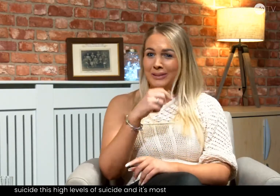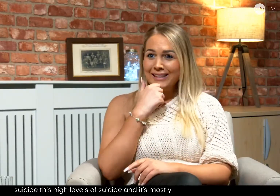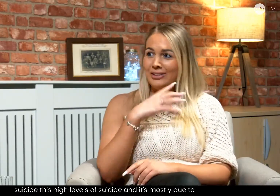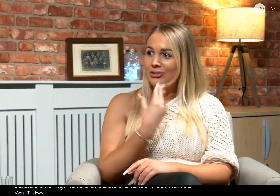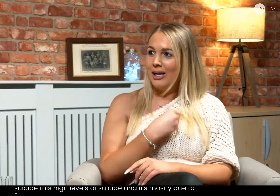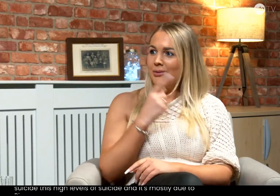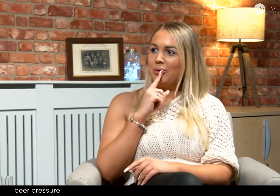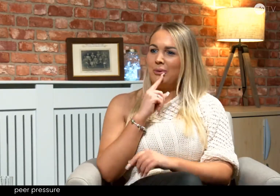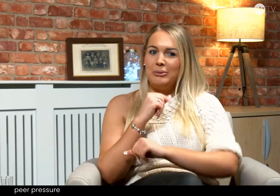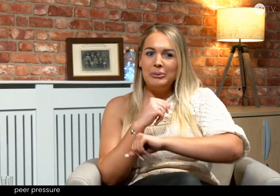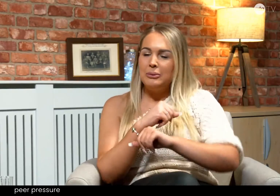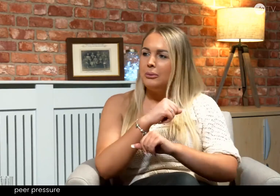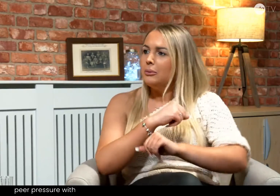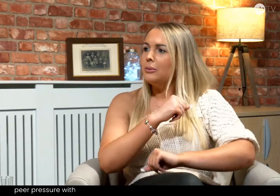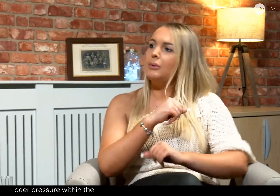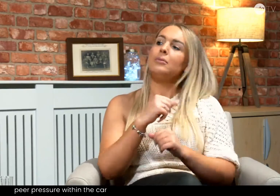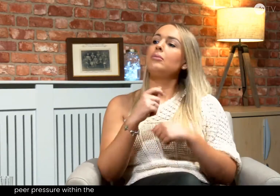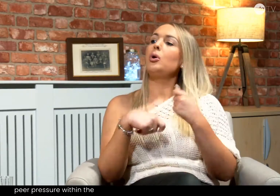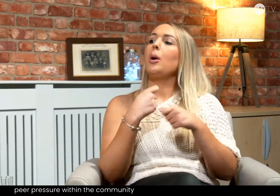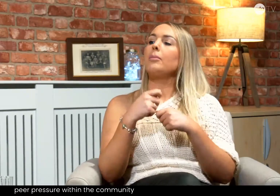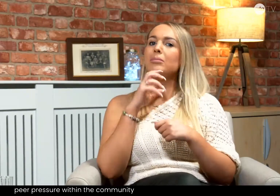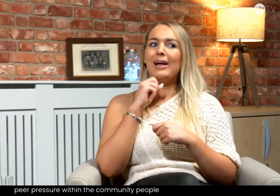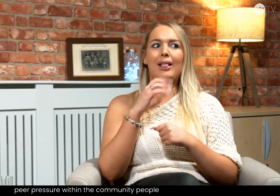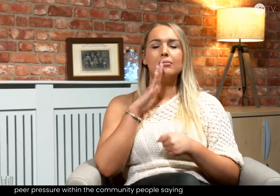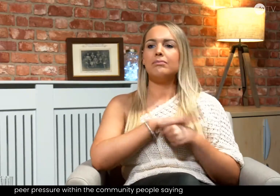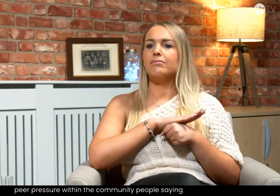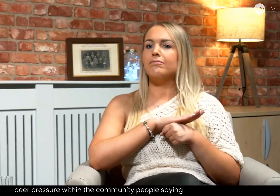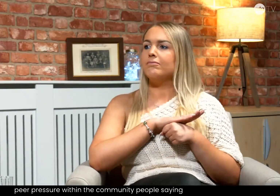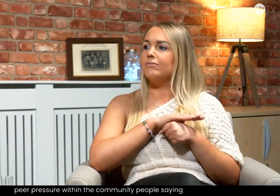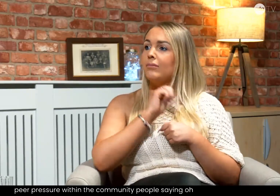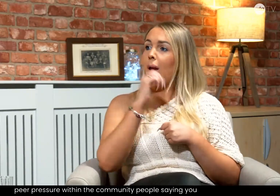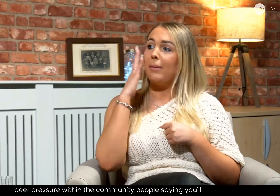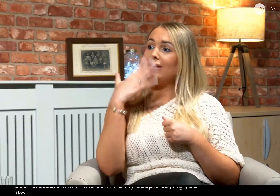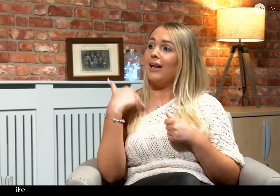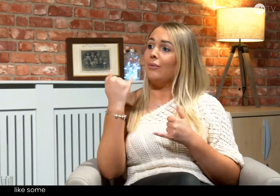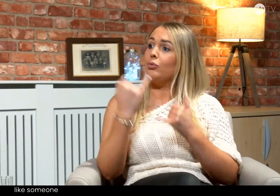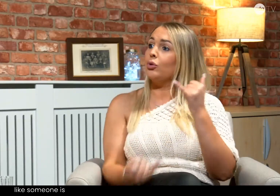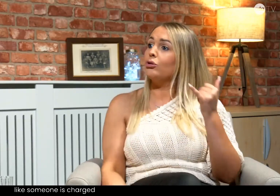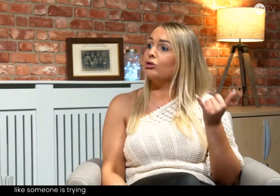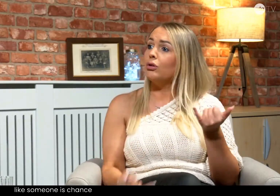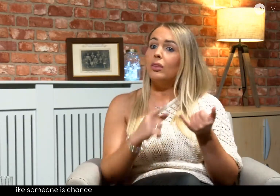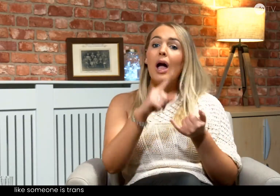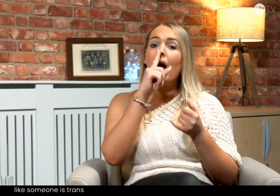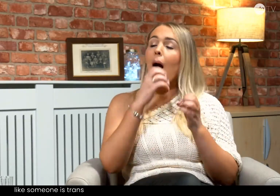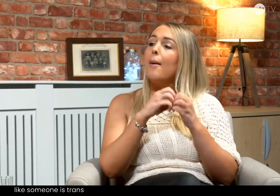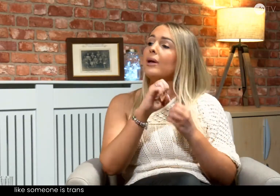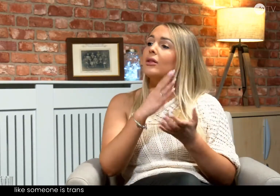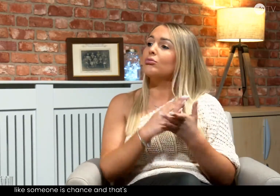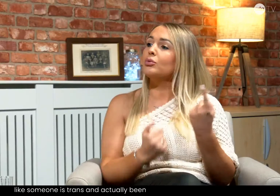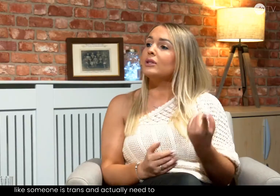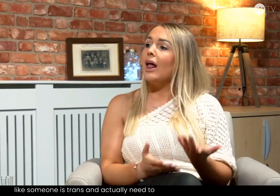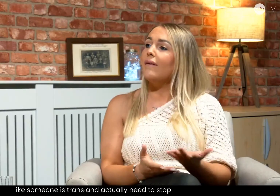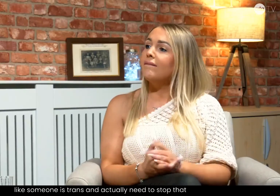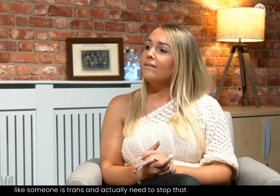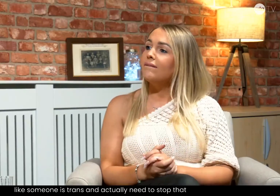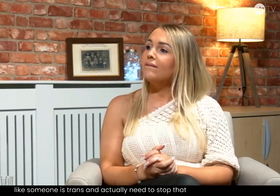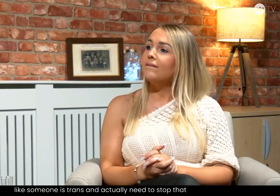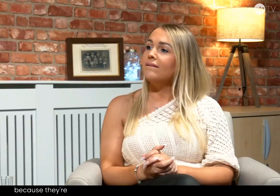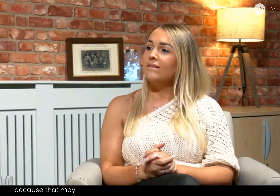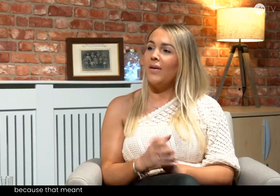the community, people saying, oh, you like someone who's trans. And actually we need to stop that, because that mental health in that person is going to get